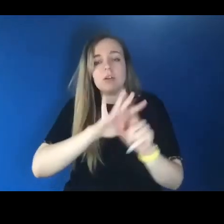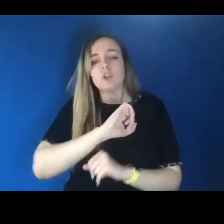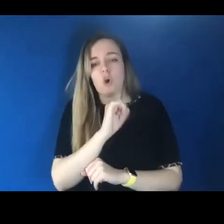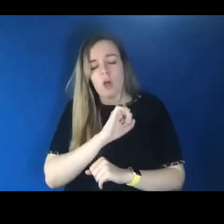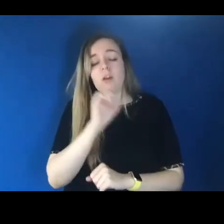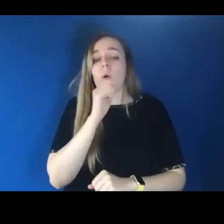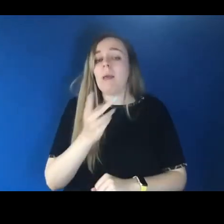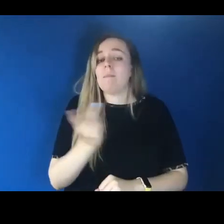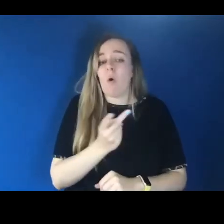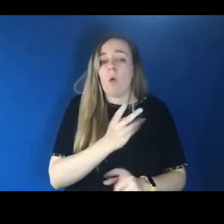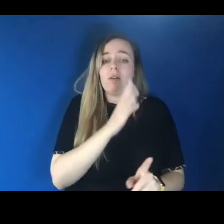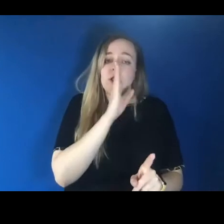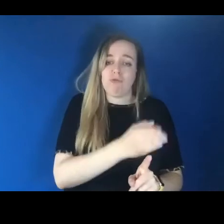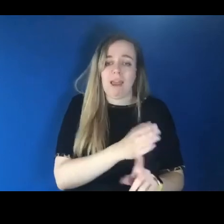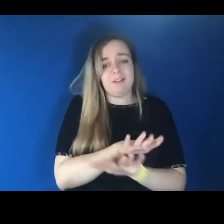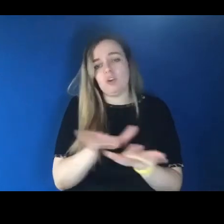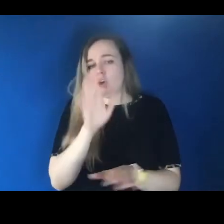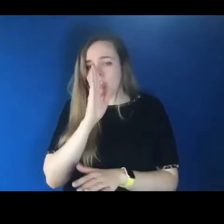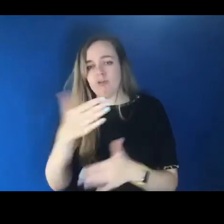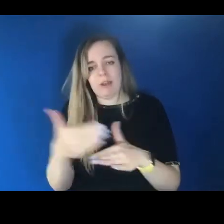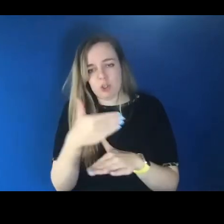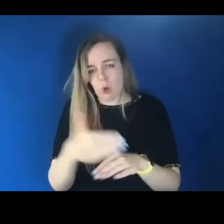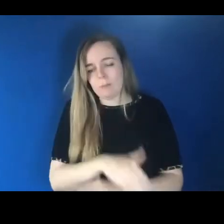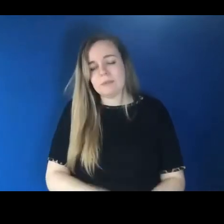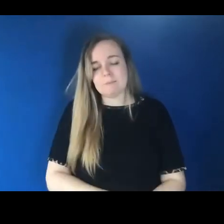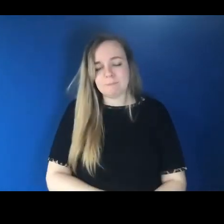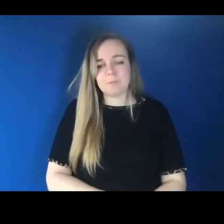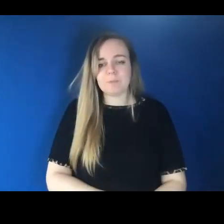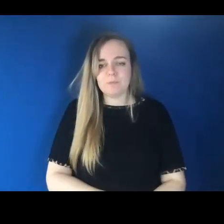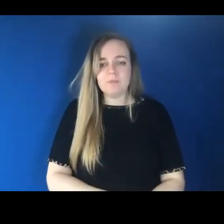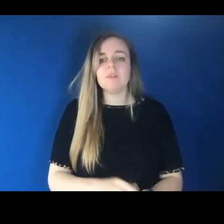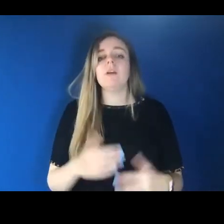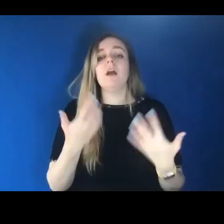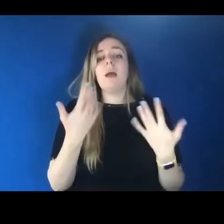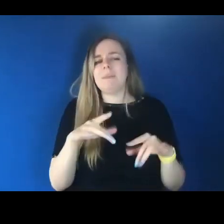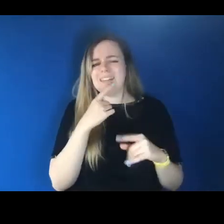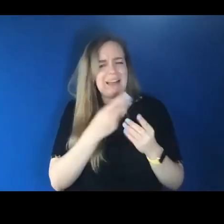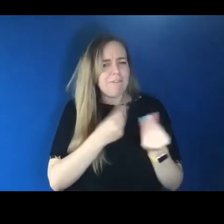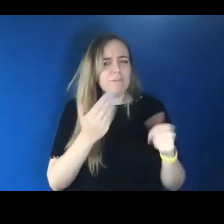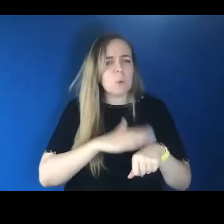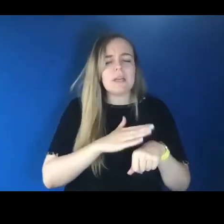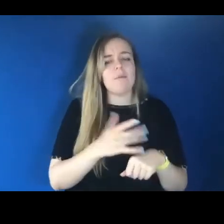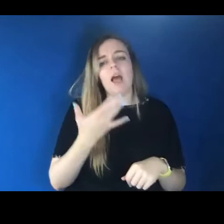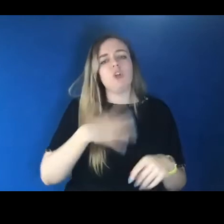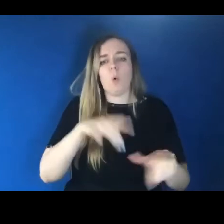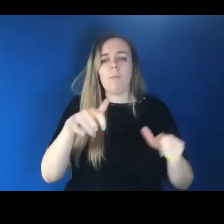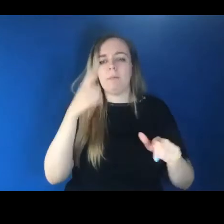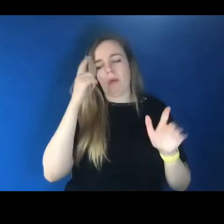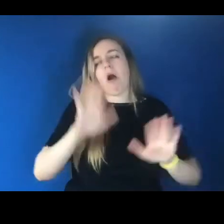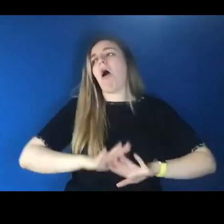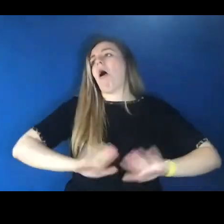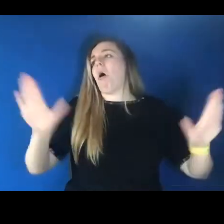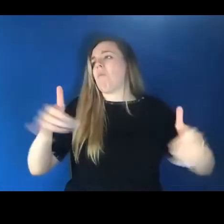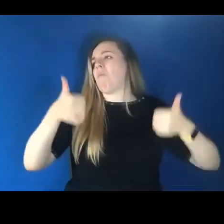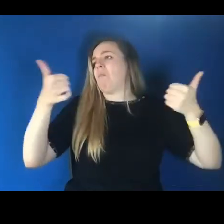both direct and indirect jobs. And as has been said a couple of times, I don't want people to think that that's it. That's not